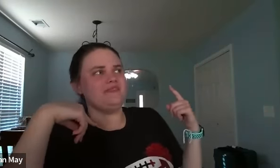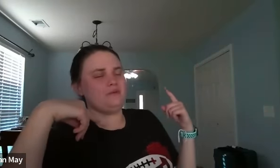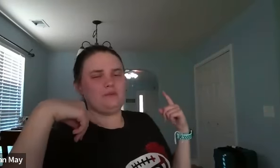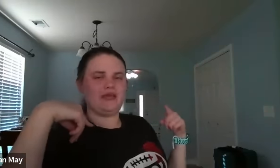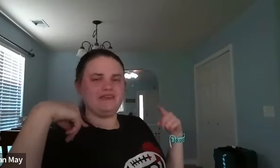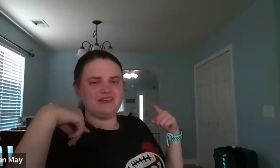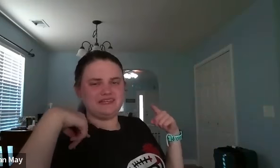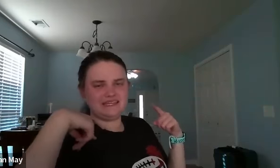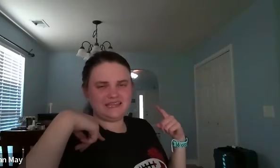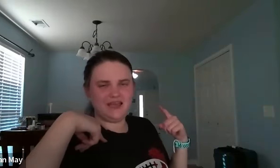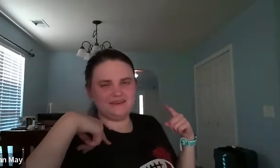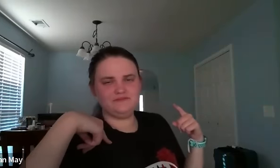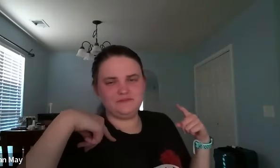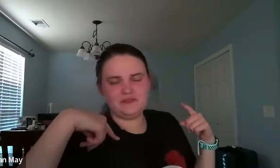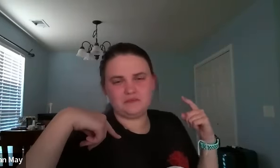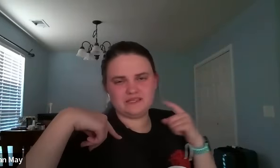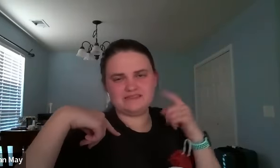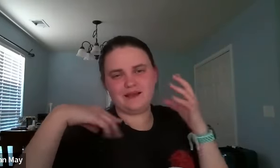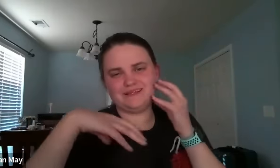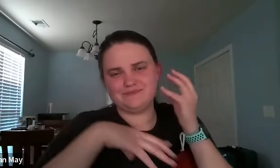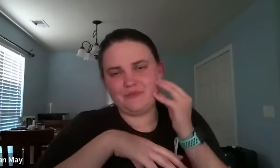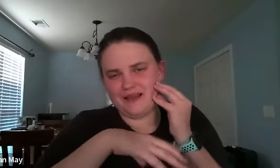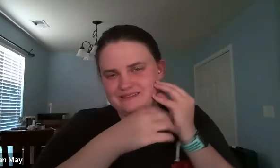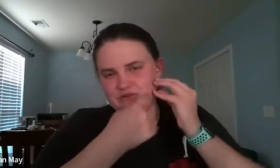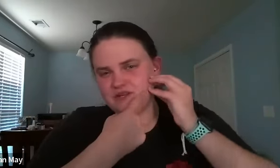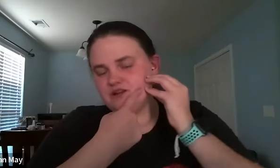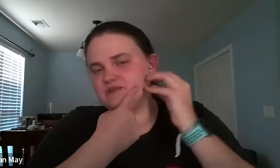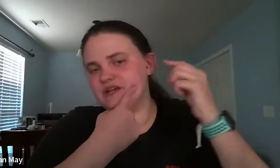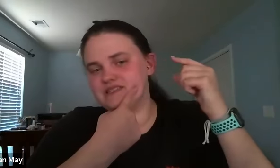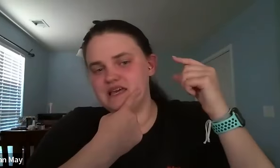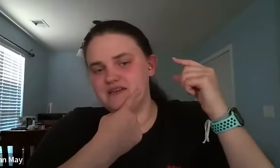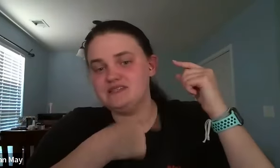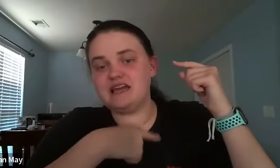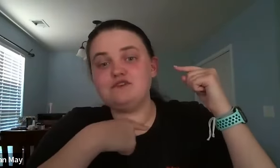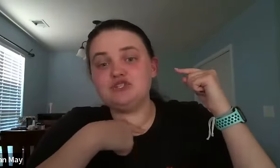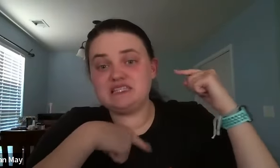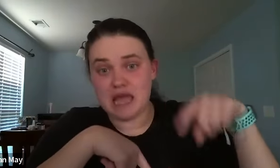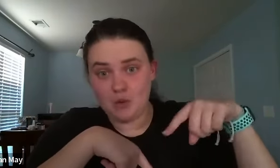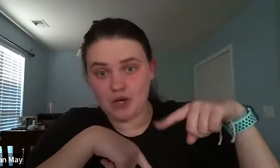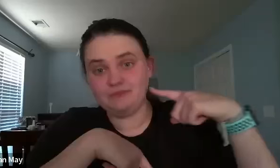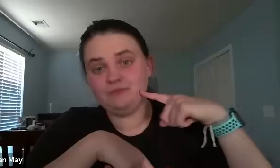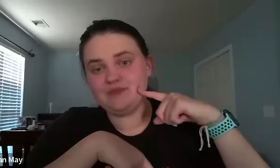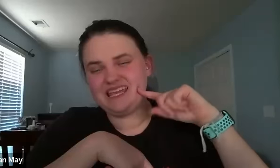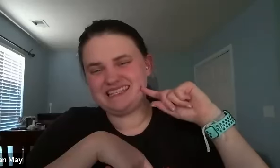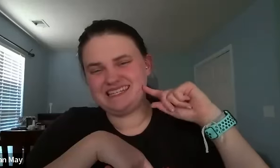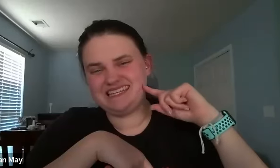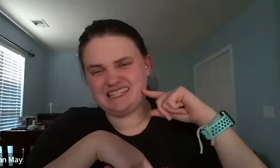The way that it kind of, and the reason I'm gonna explain why it's over here is because the sign for sour is